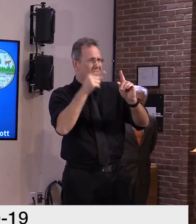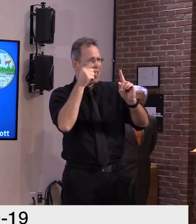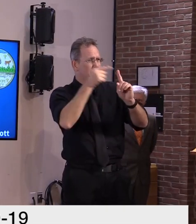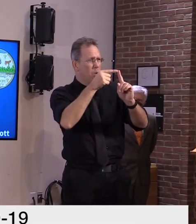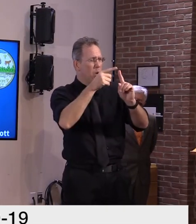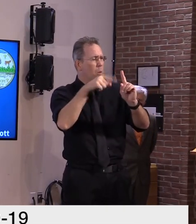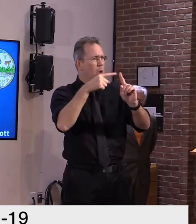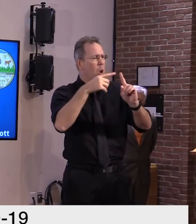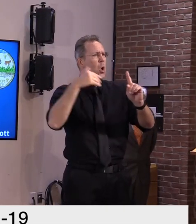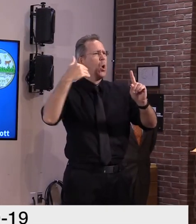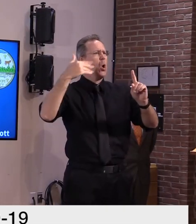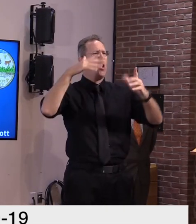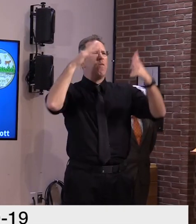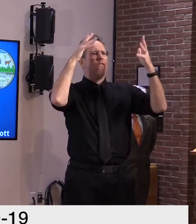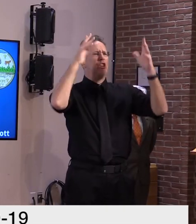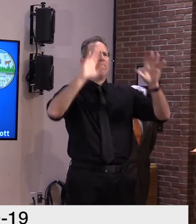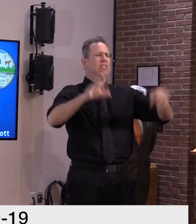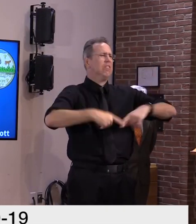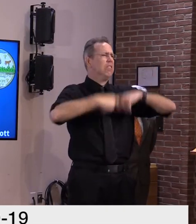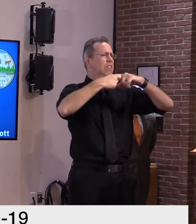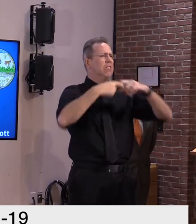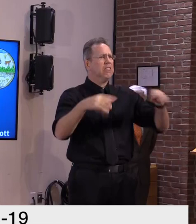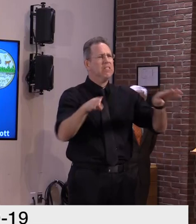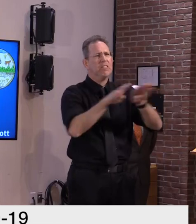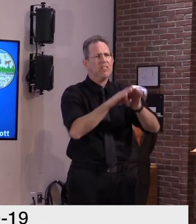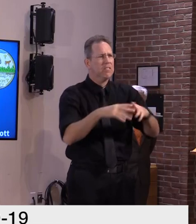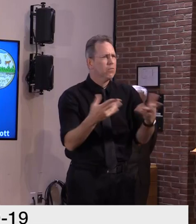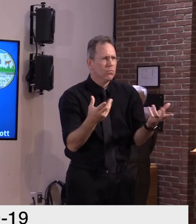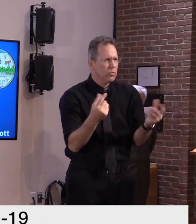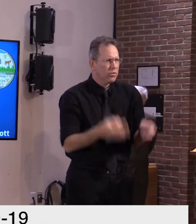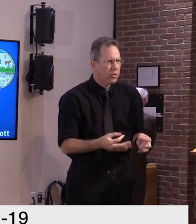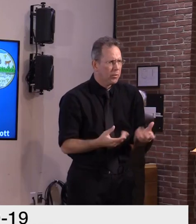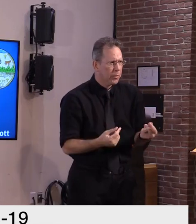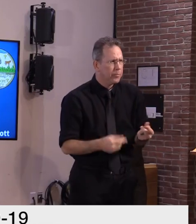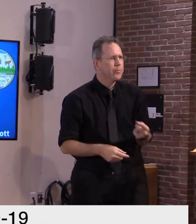Hi, Kat, Dr. Levine here. Thanks for those questions.